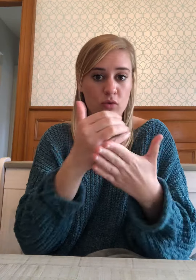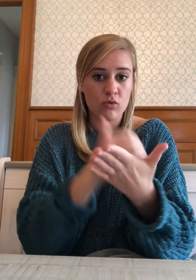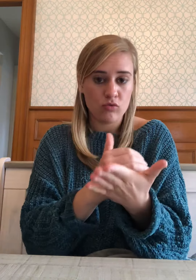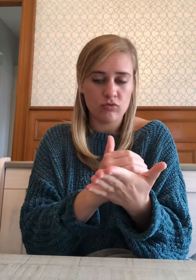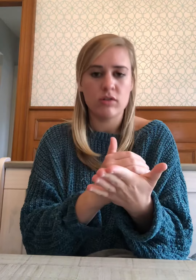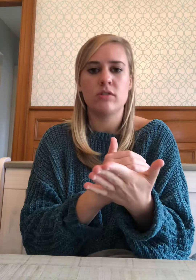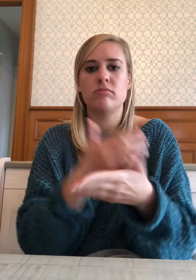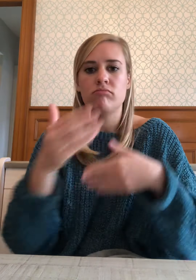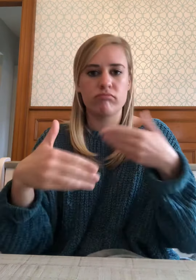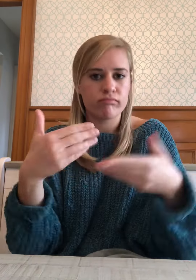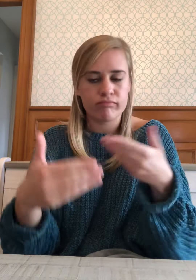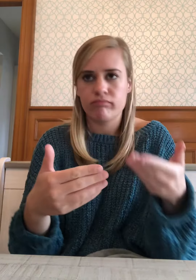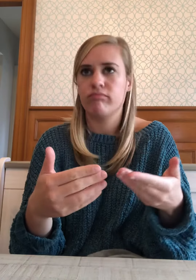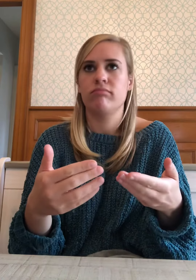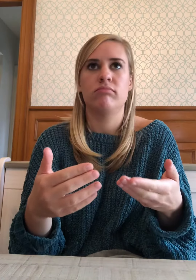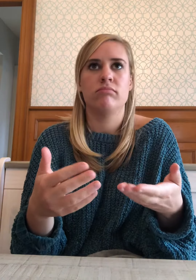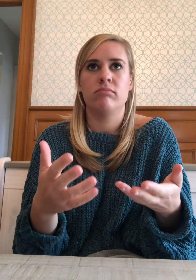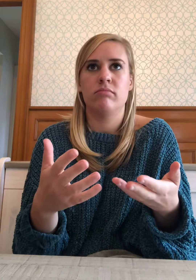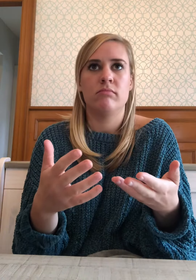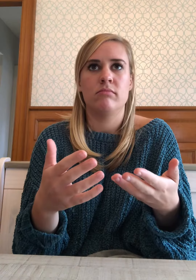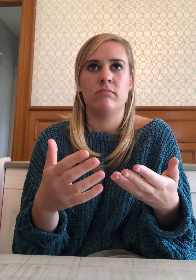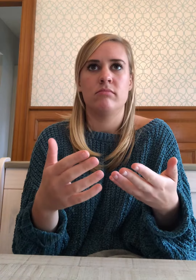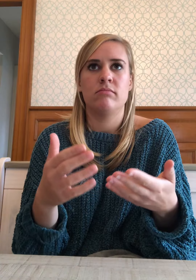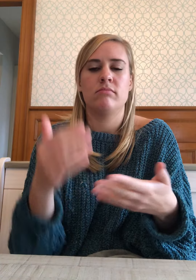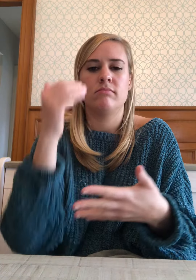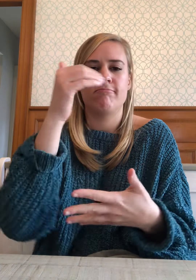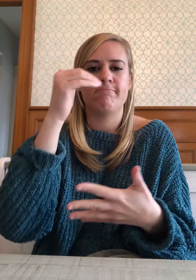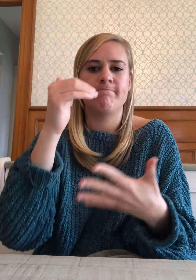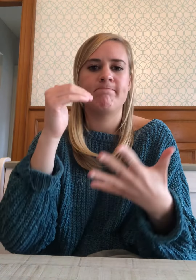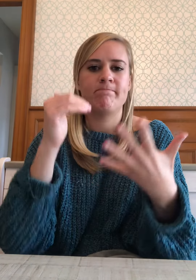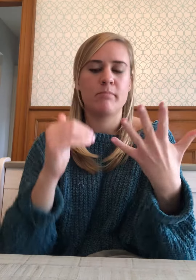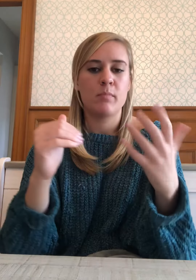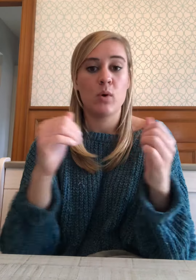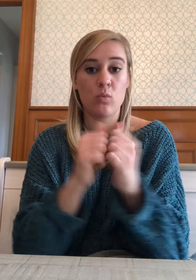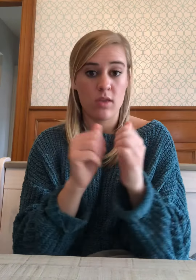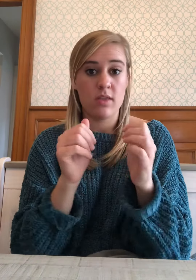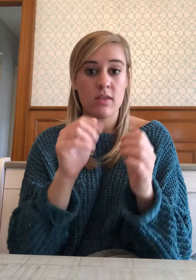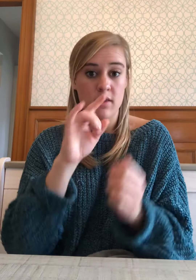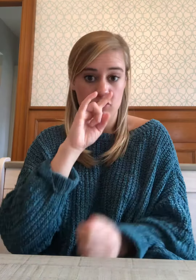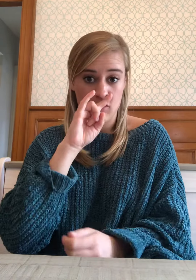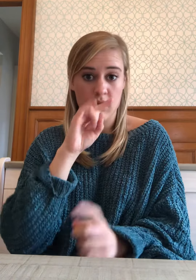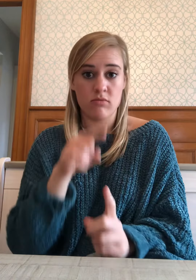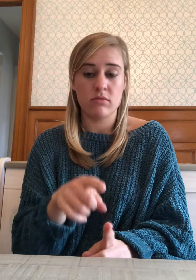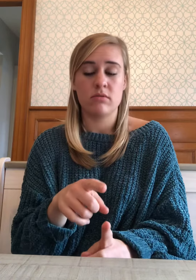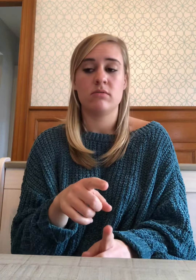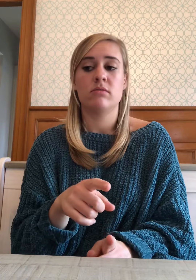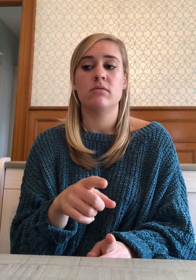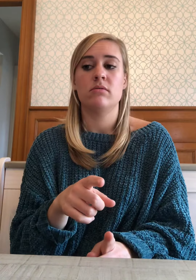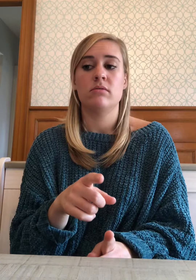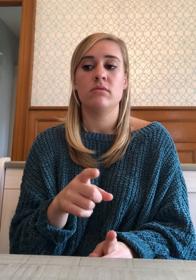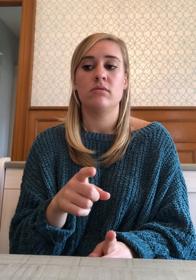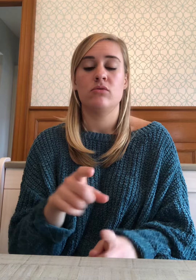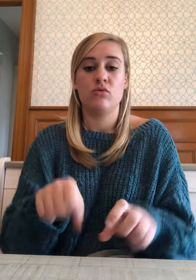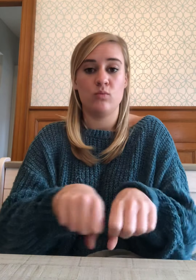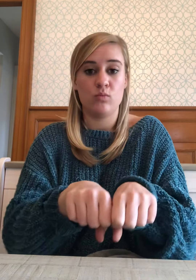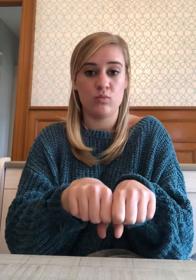this series of steps with a child to break the tongue